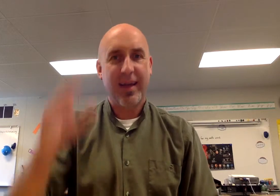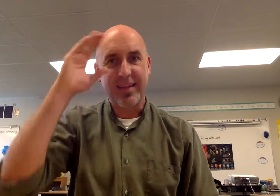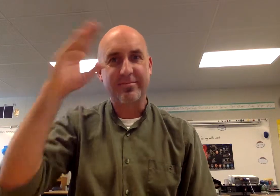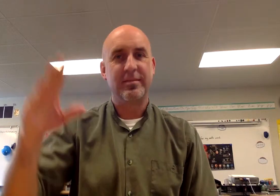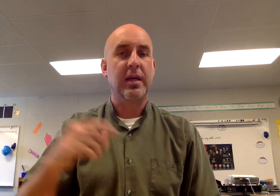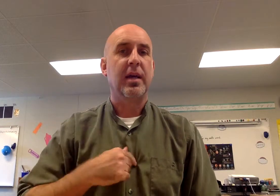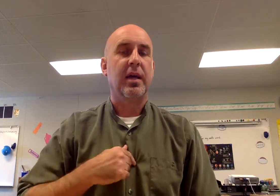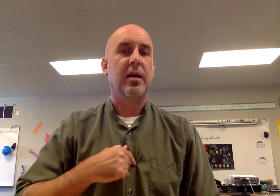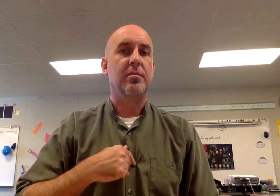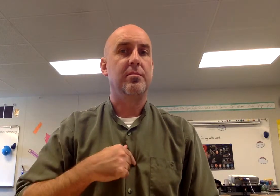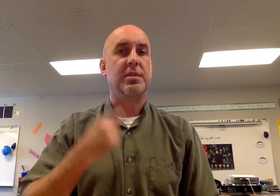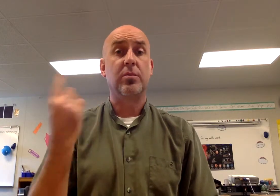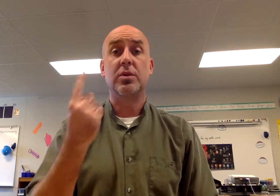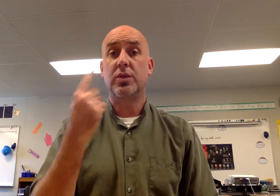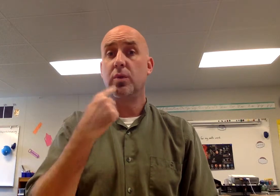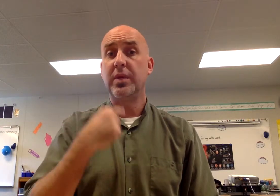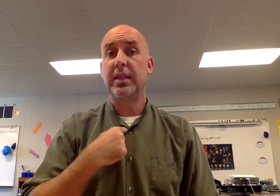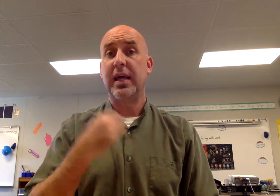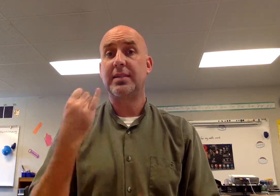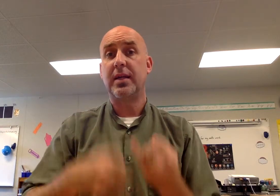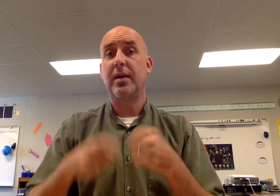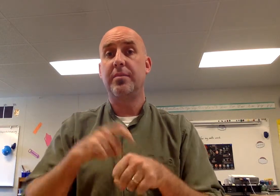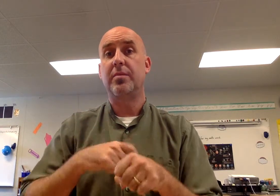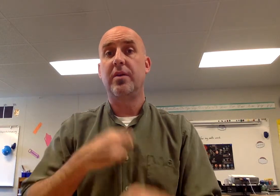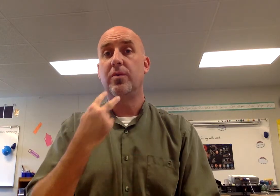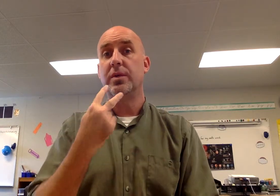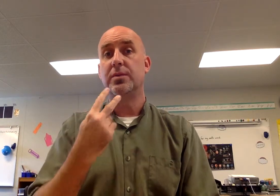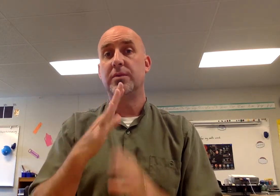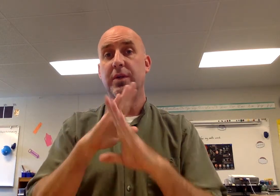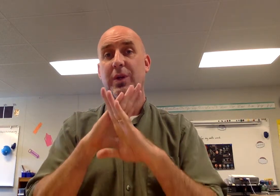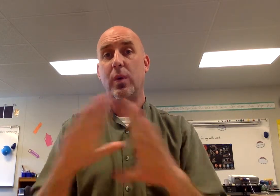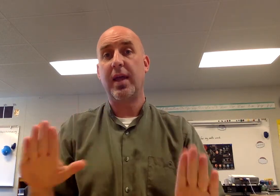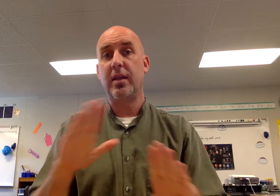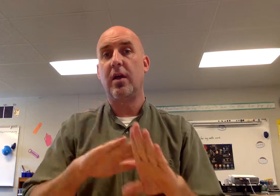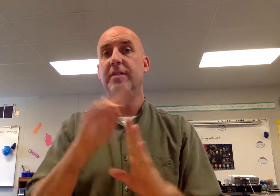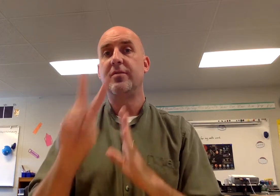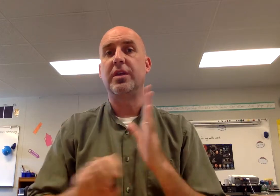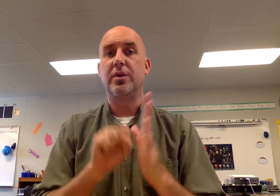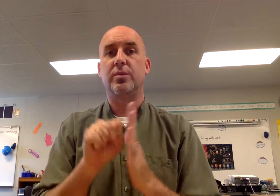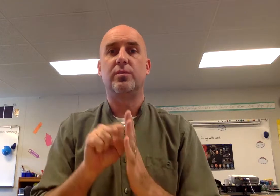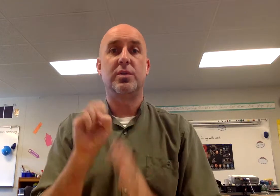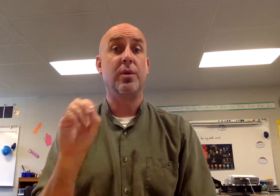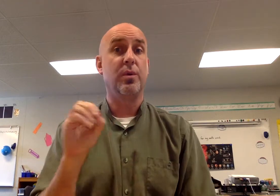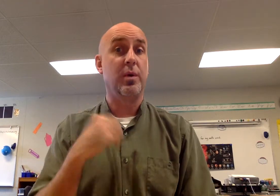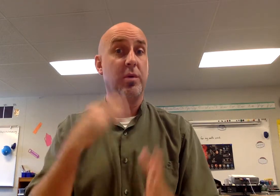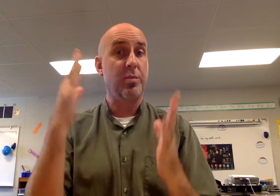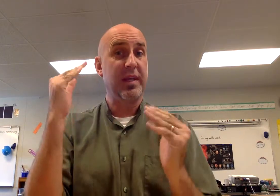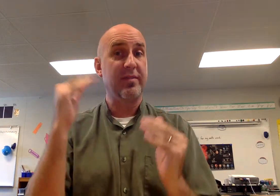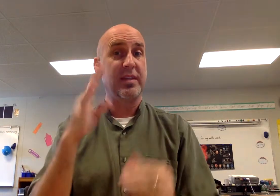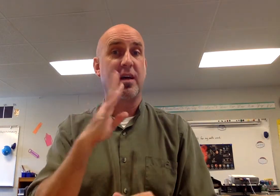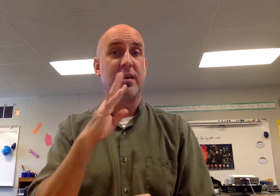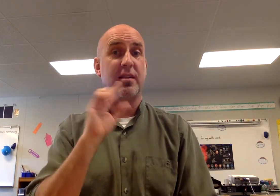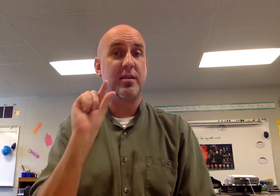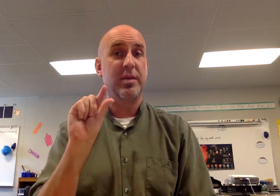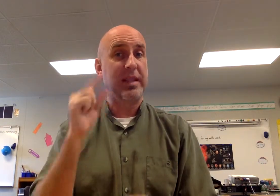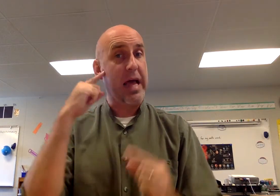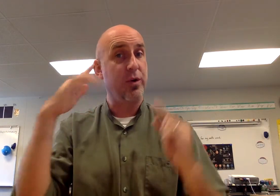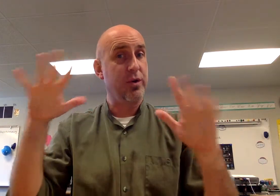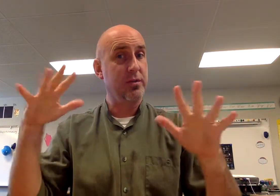Hi. Someone told me last time that my voice was very quiet on the video, so I'm hoping if I talk a little bit louder